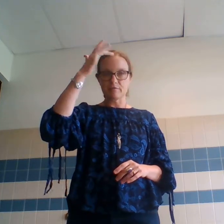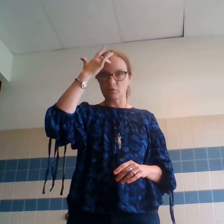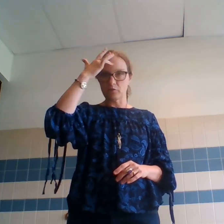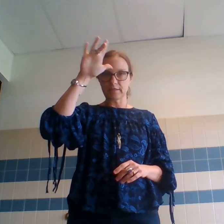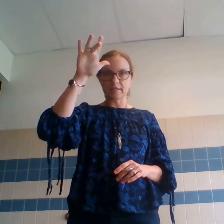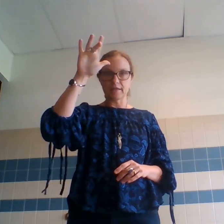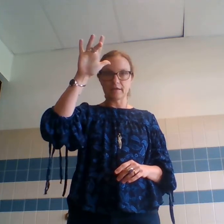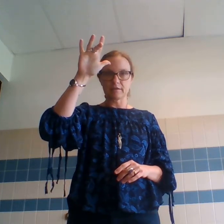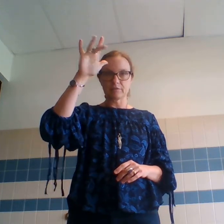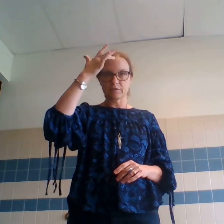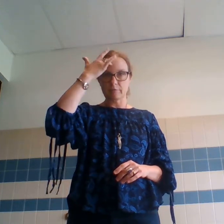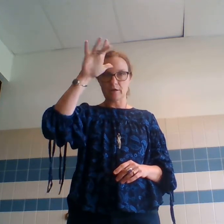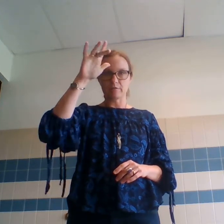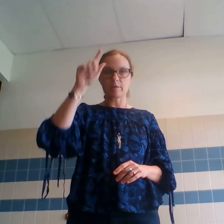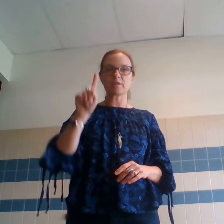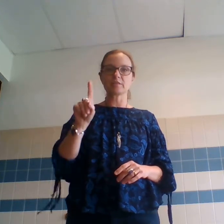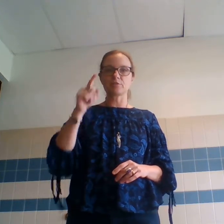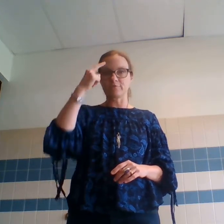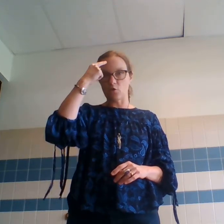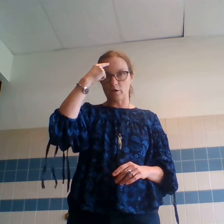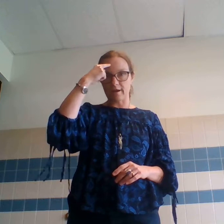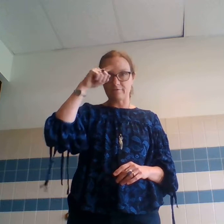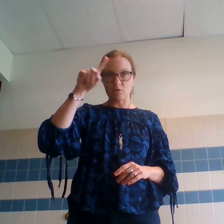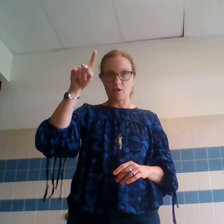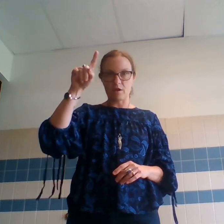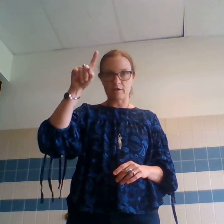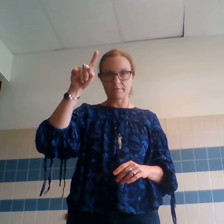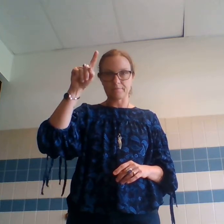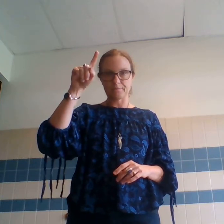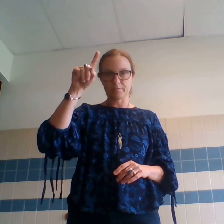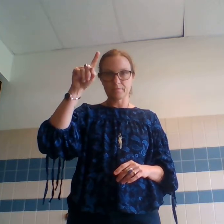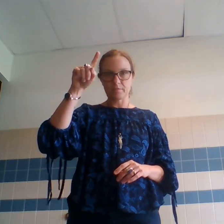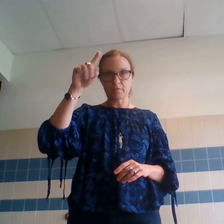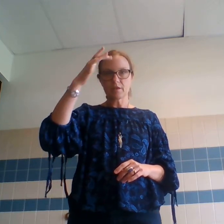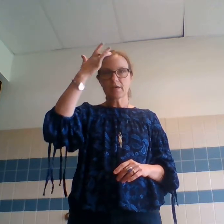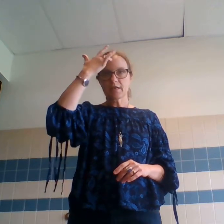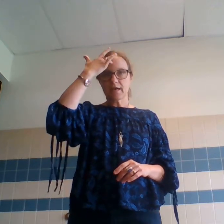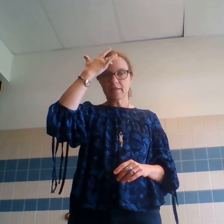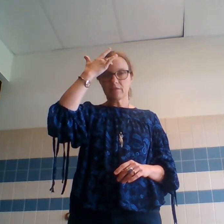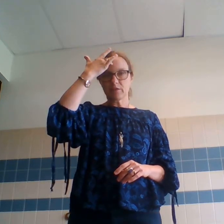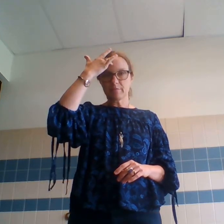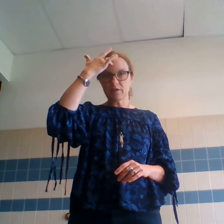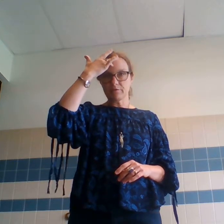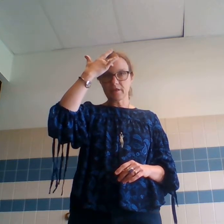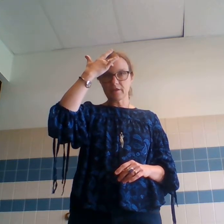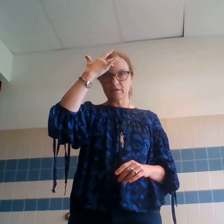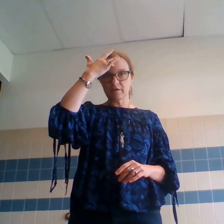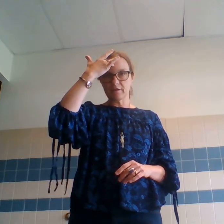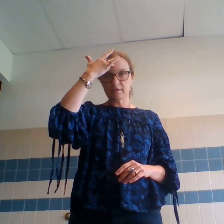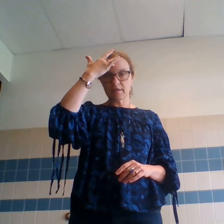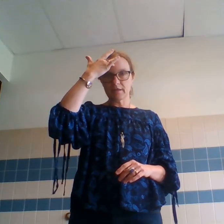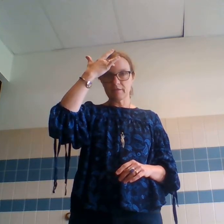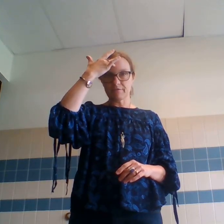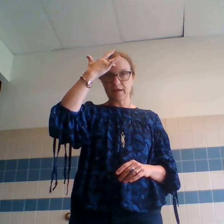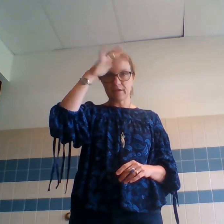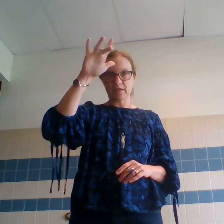it forward like that. Smart. Remember, this is 4, F-O-R. And then with the middle finger, okay, and the 5